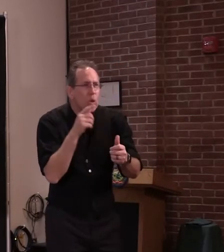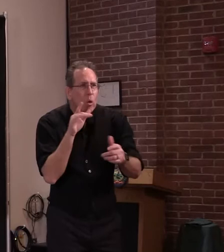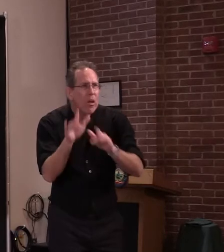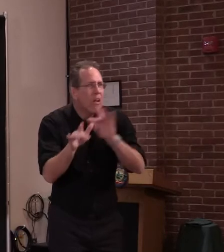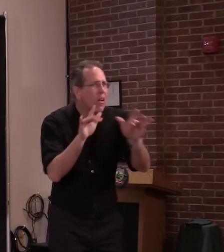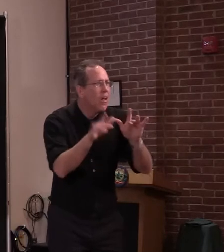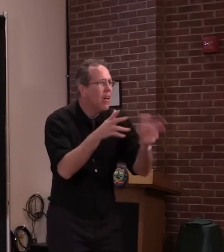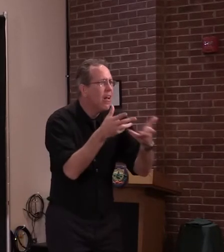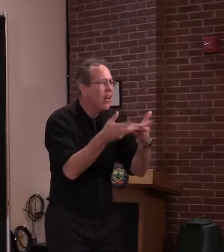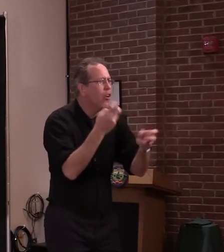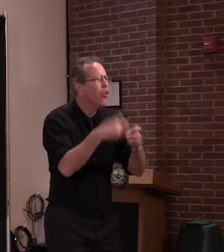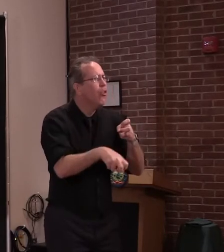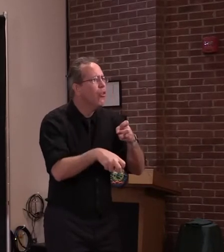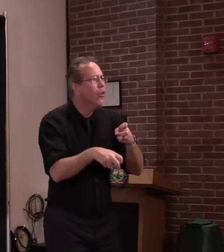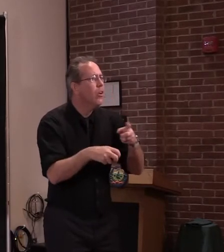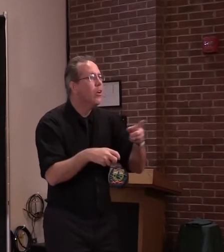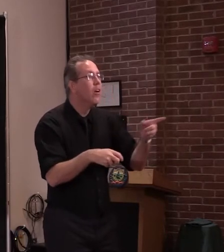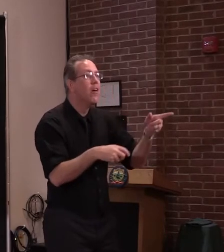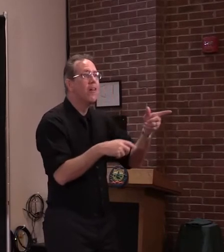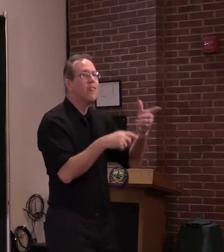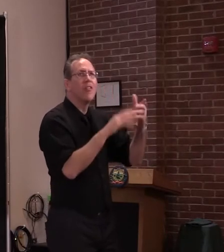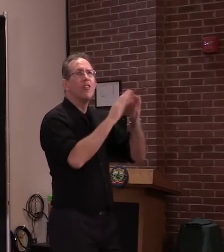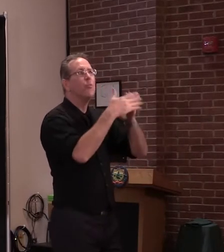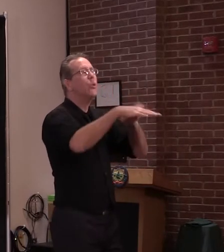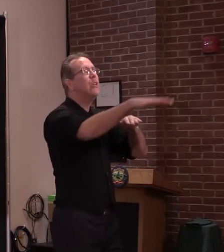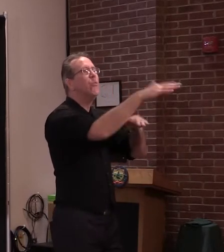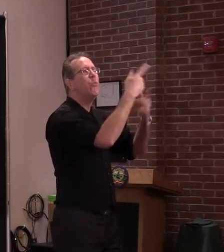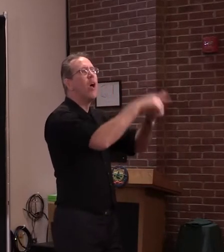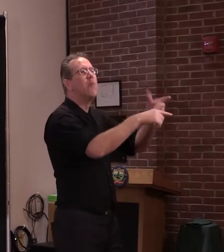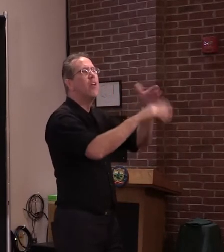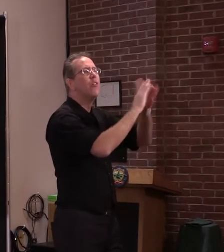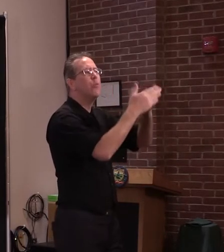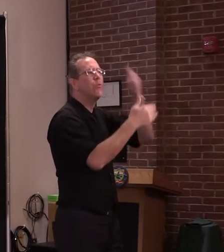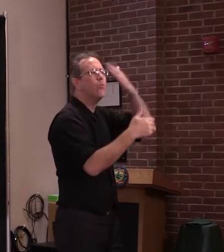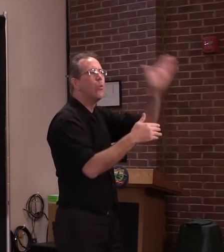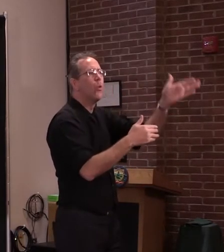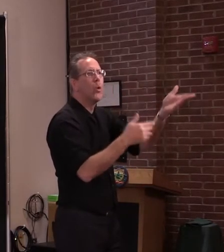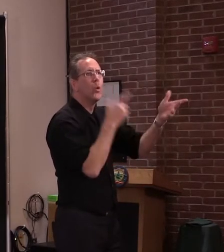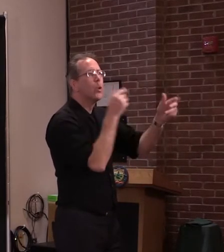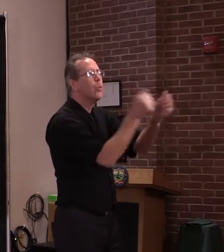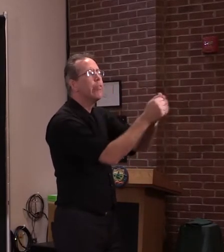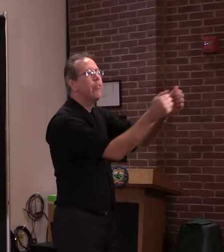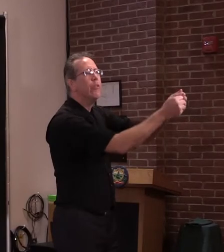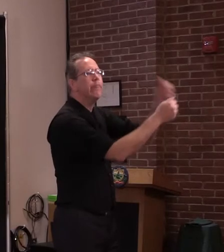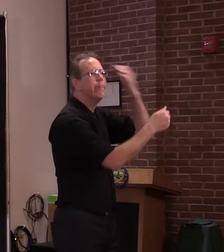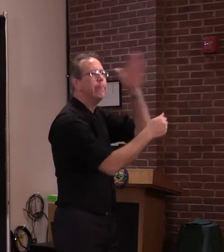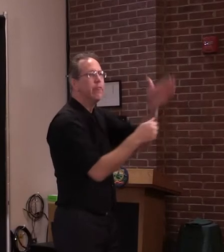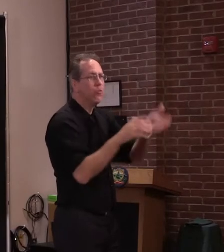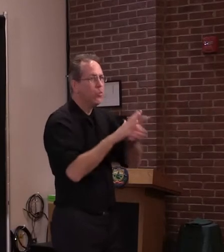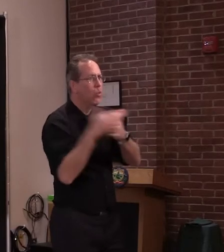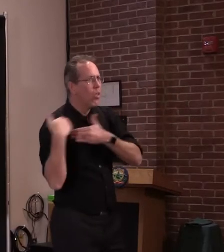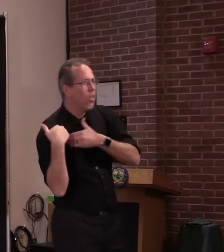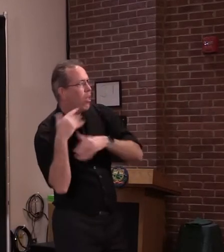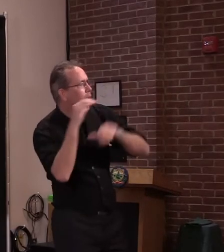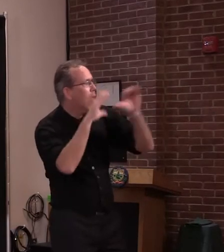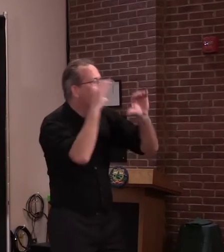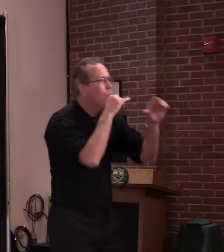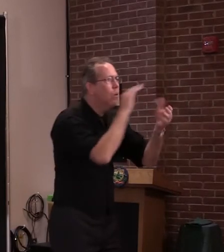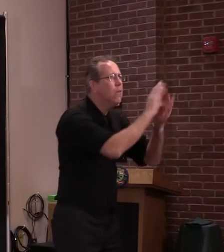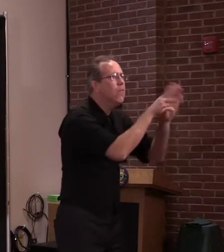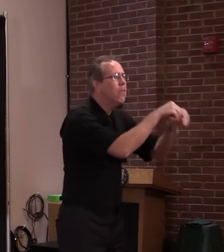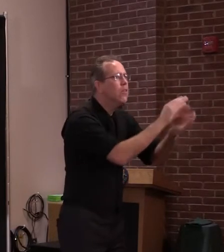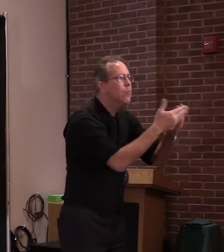entire pandemic is that we're all, as a community, honest with each other, right? So yes, there may